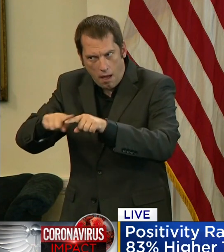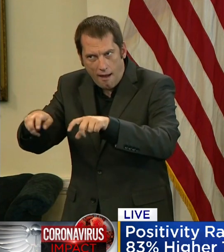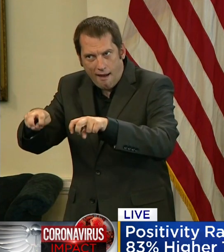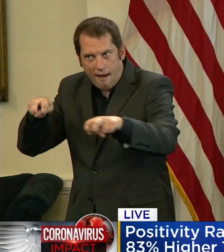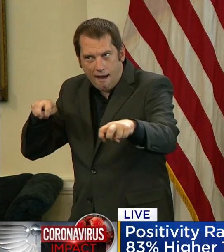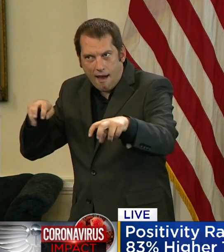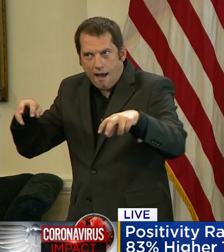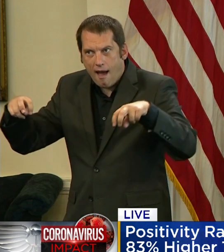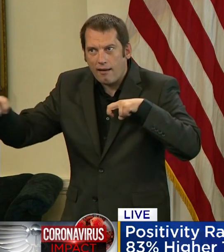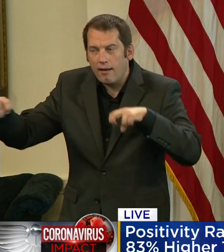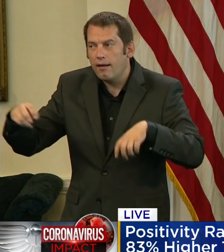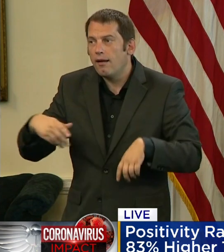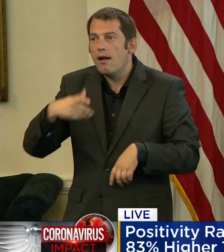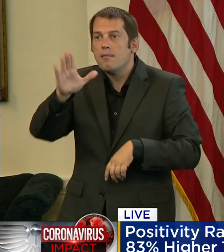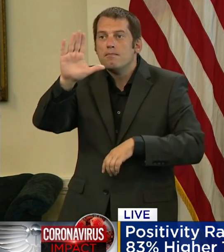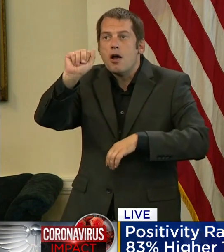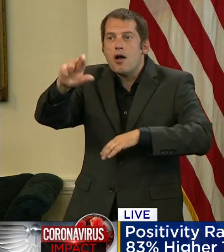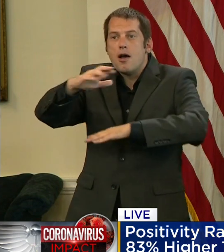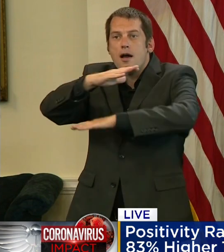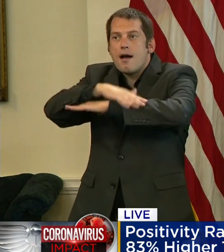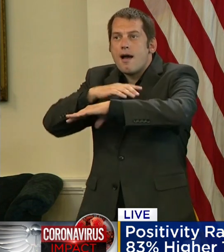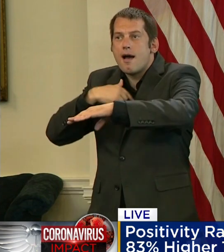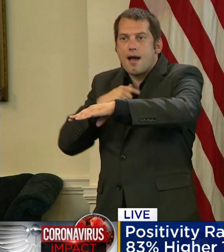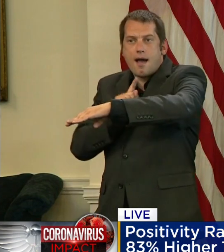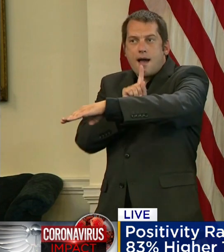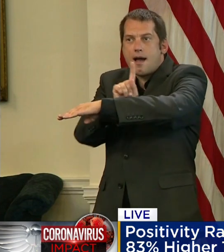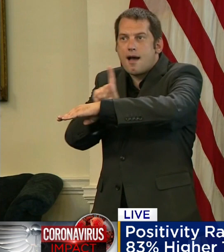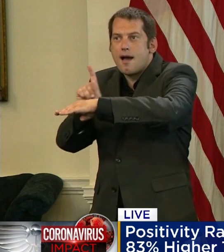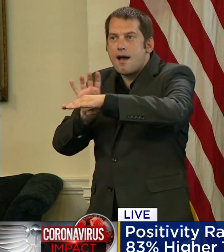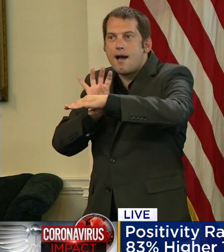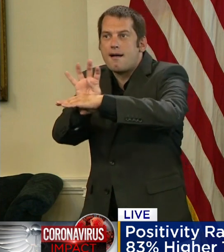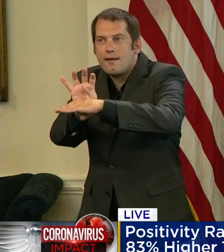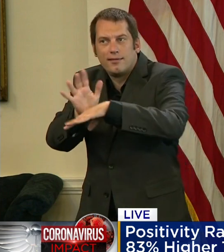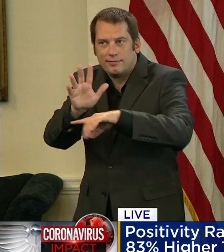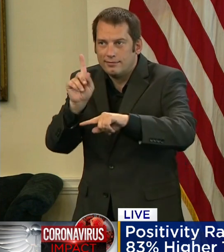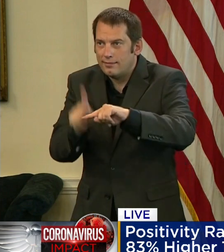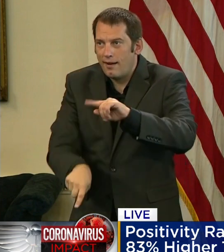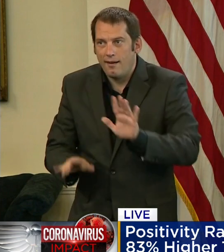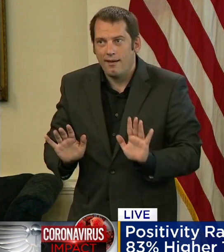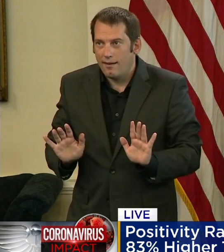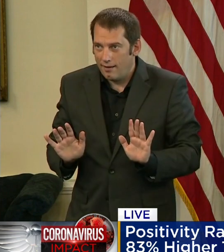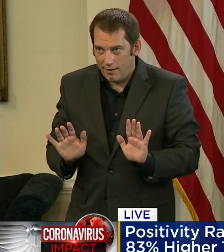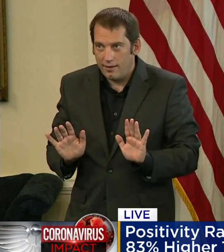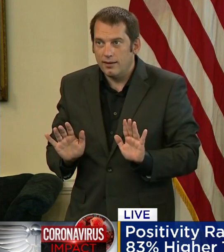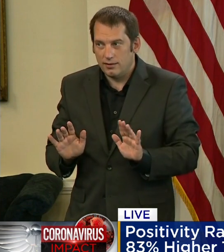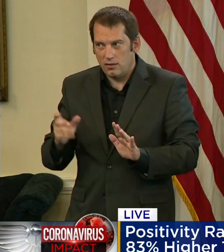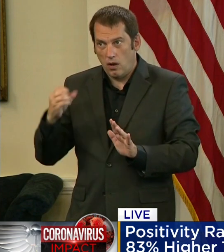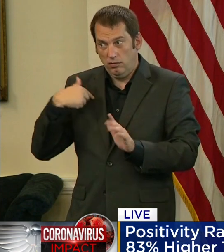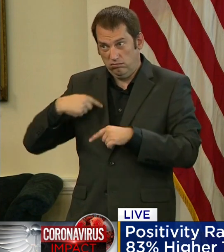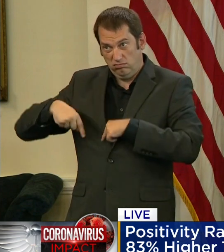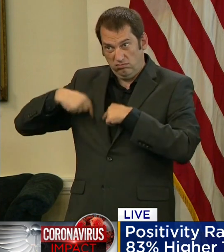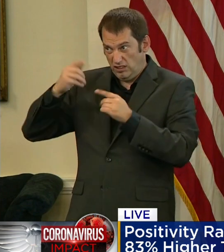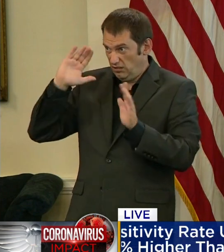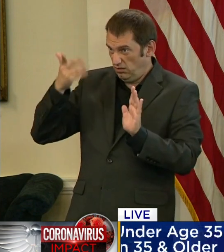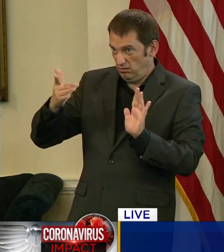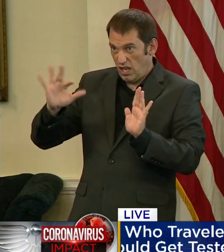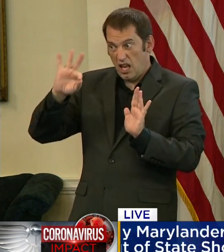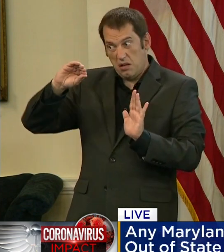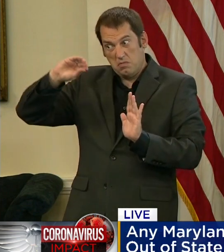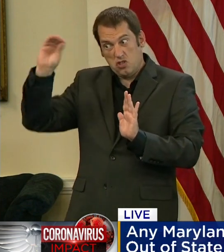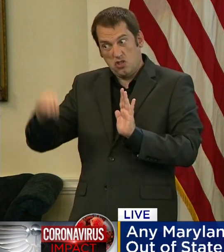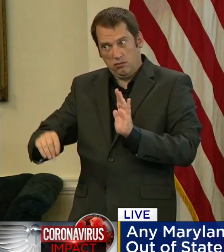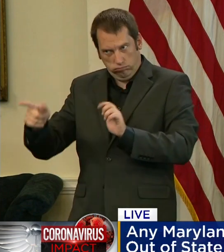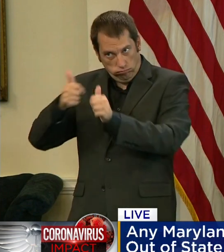90% of the restaurant owners and the bars were following the rules. People would go in, they could have dinner, they could get a drink, you could sit at the bar. Some of